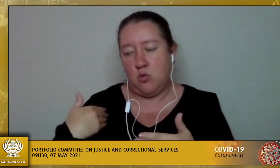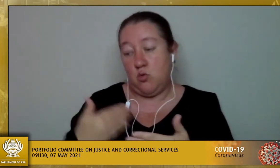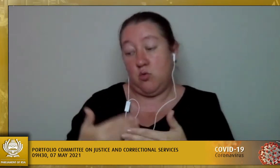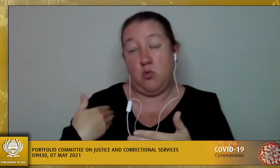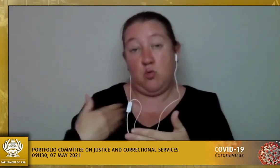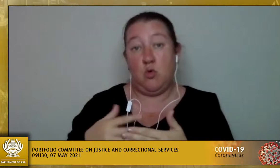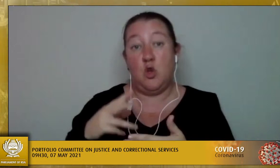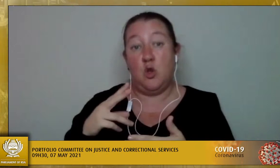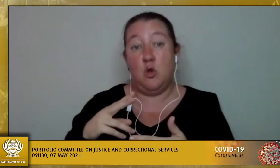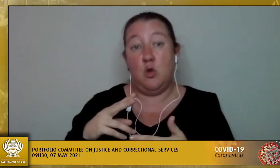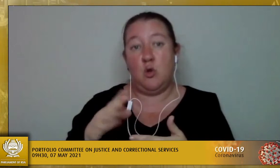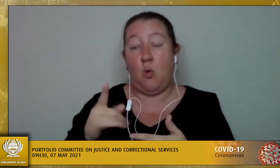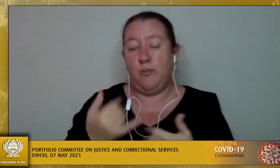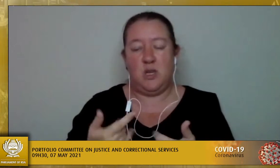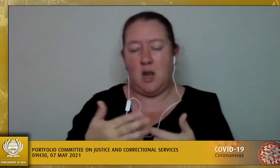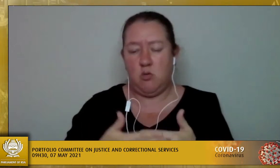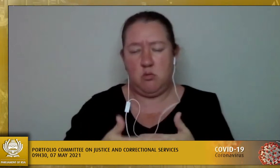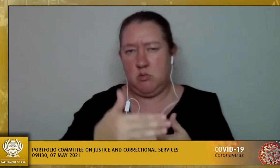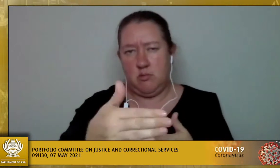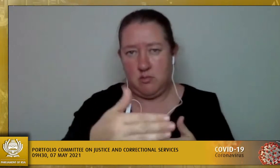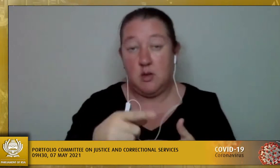billion is too low